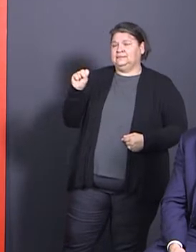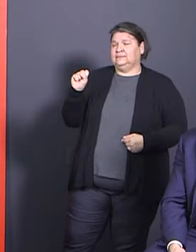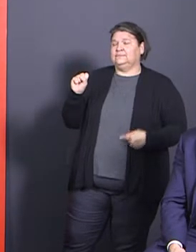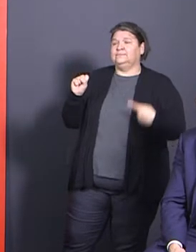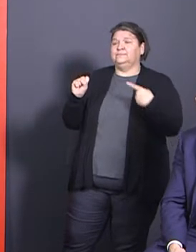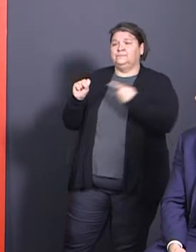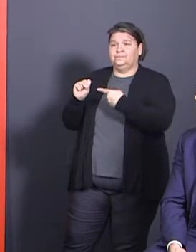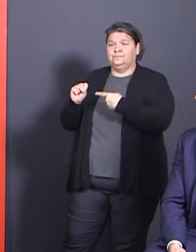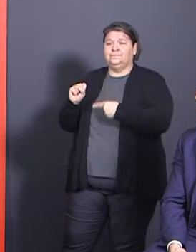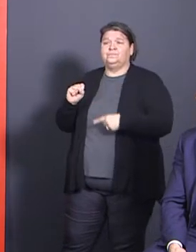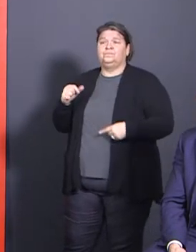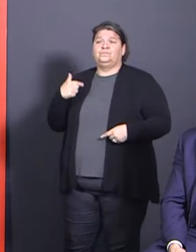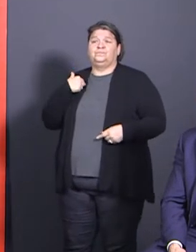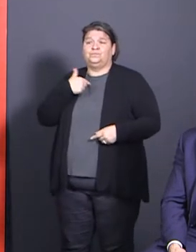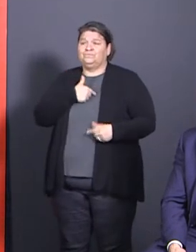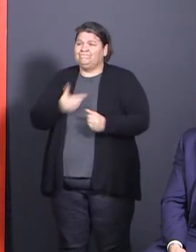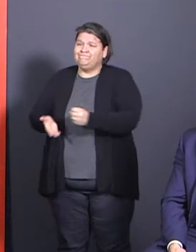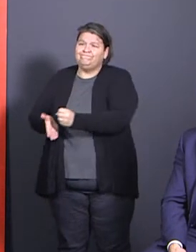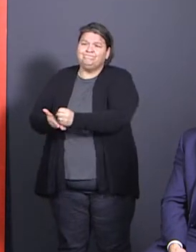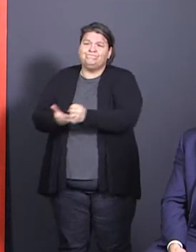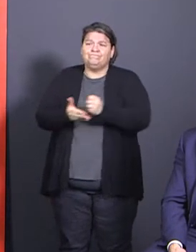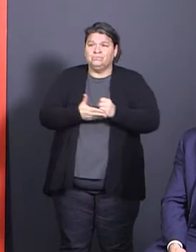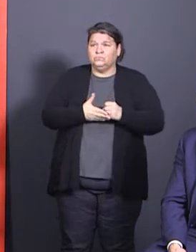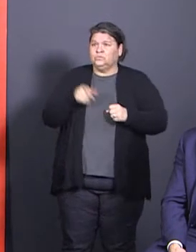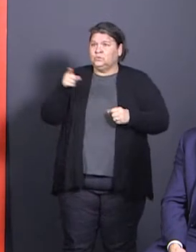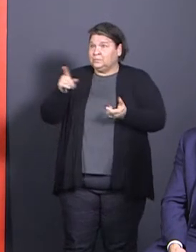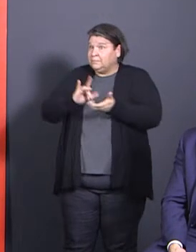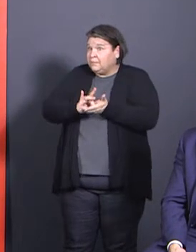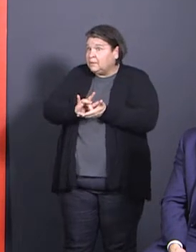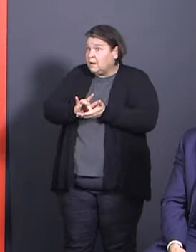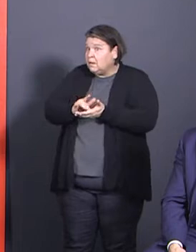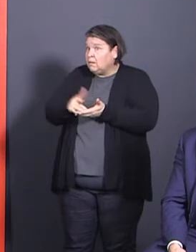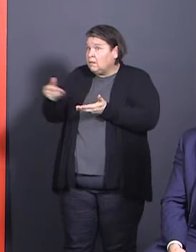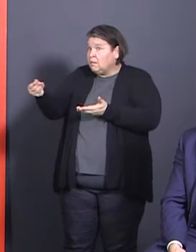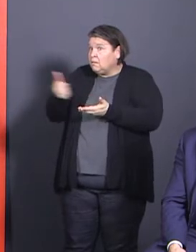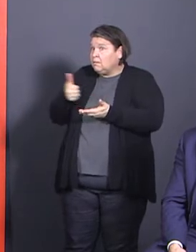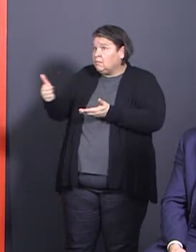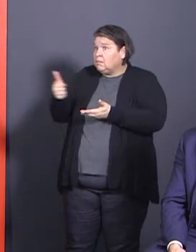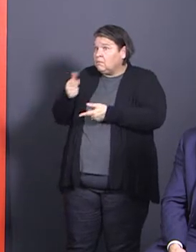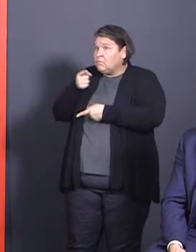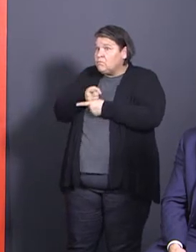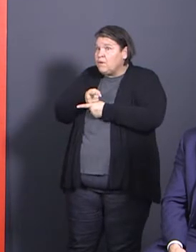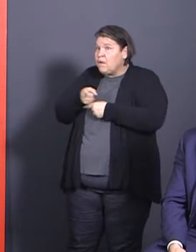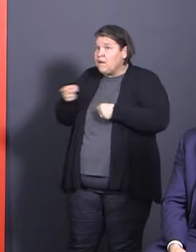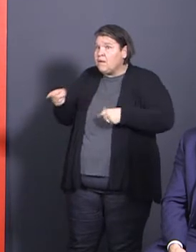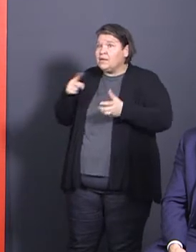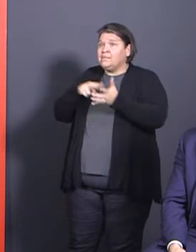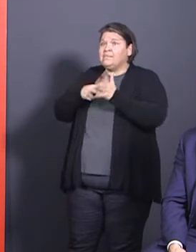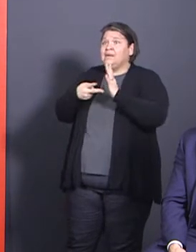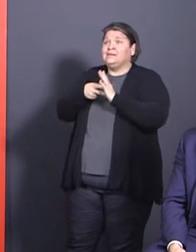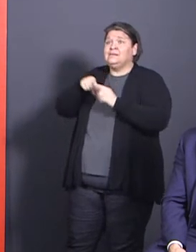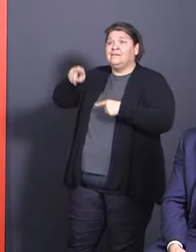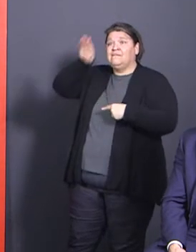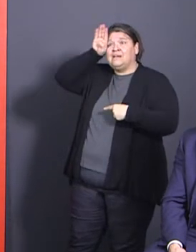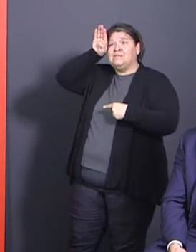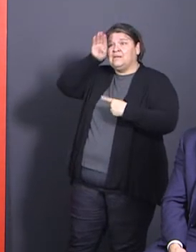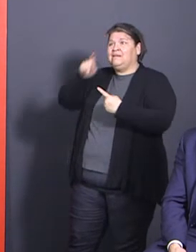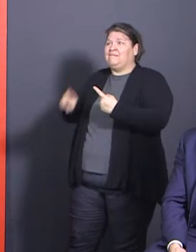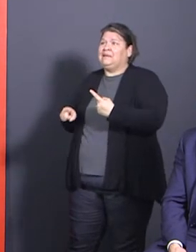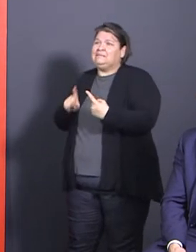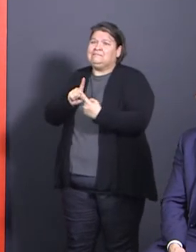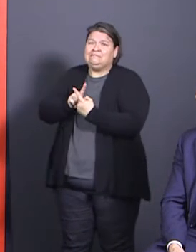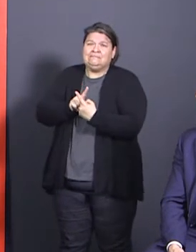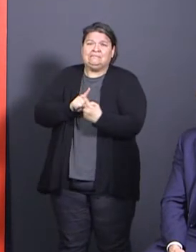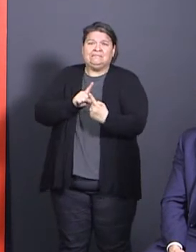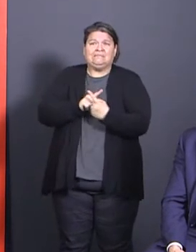because you do the medical runs. Correct. Also, which means that our firefighters are encountering a lot of sick people. They really Talk are. A little